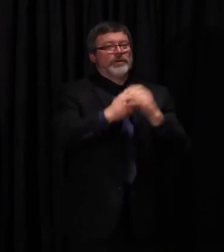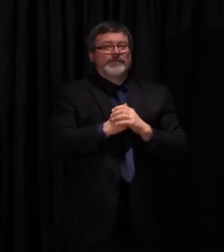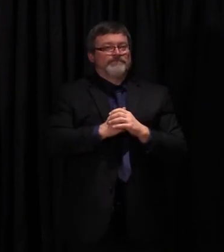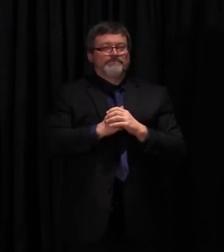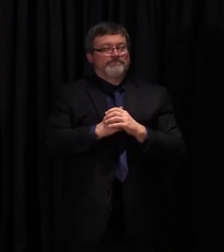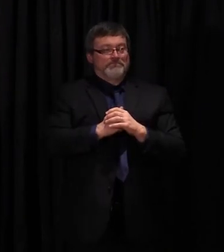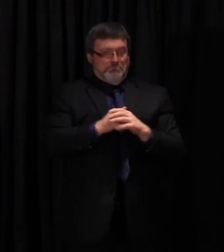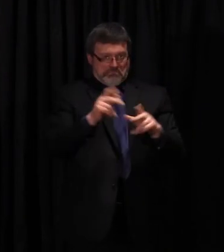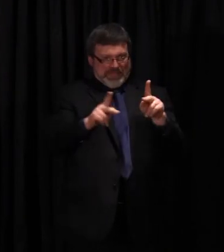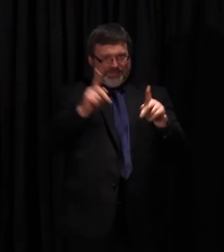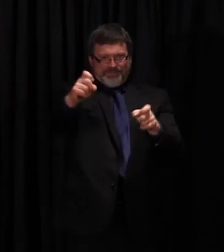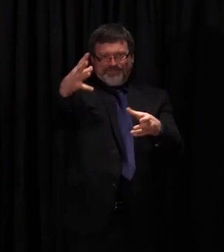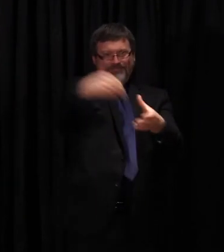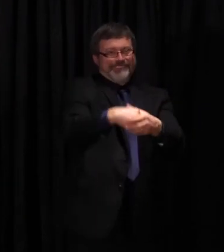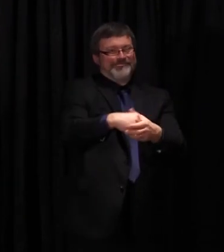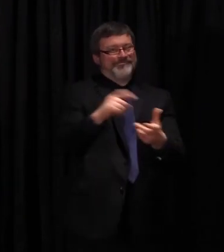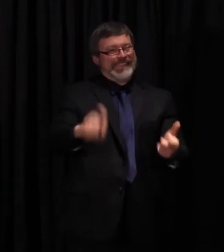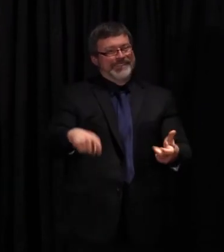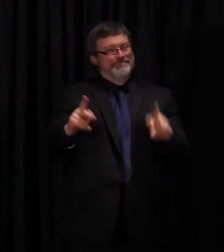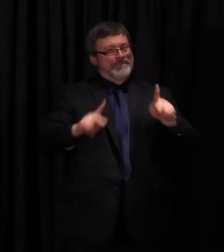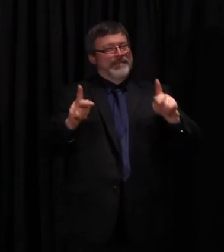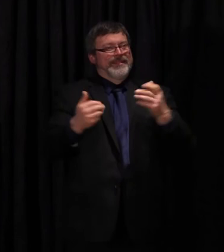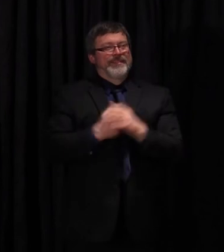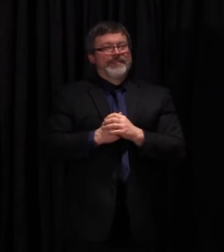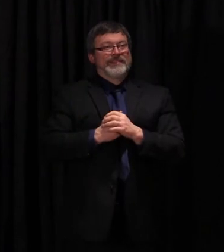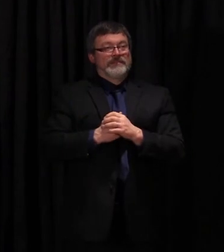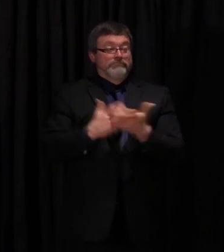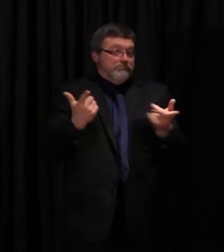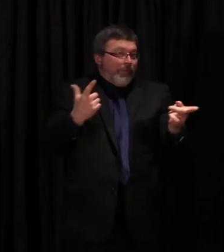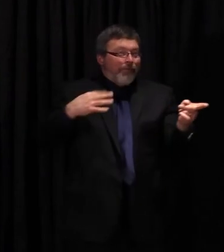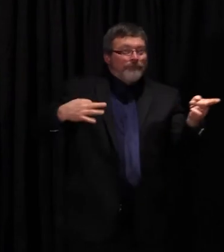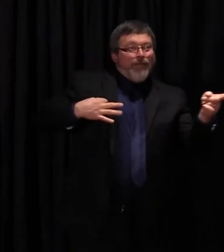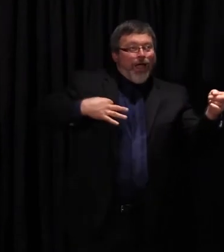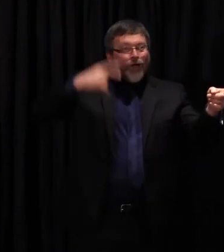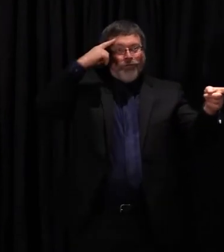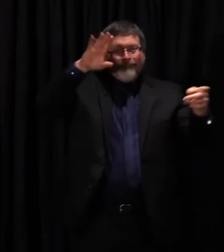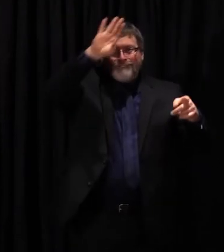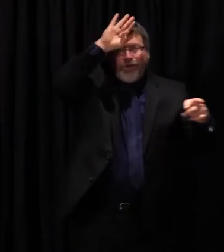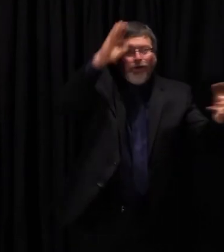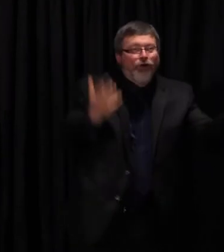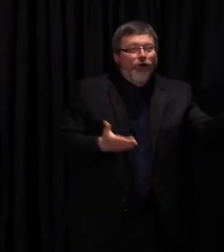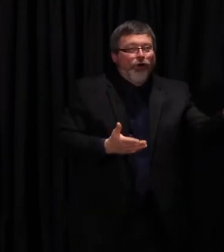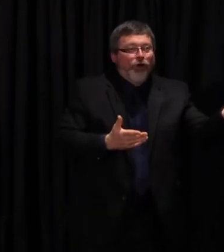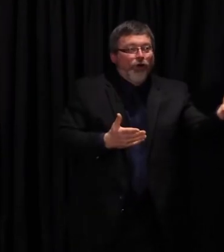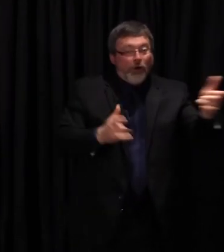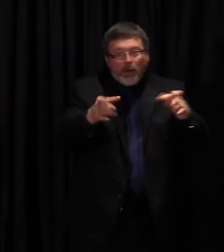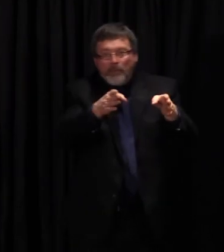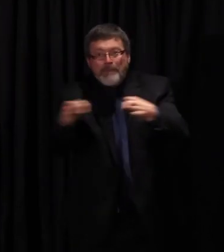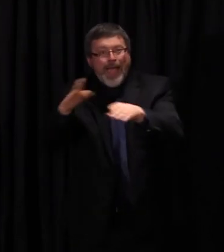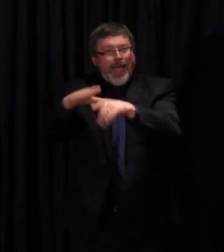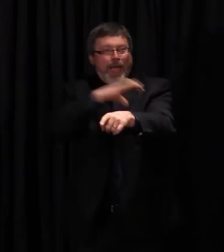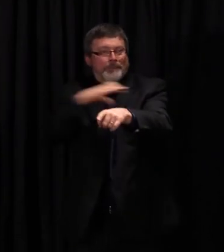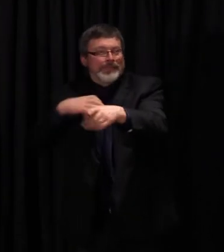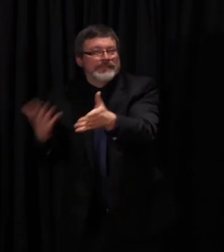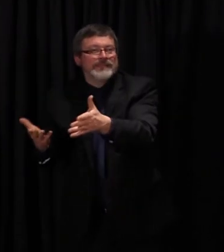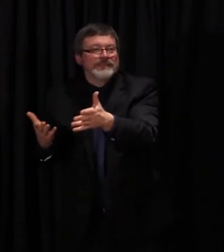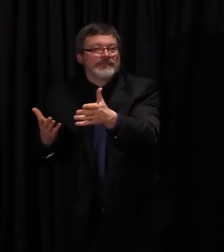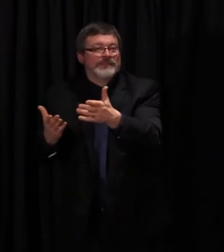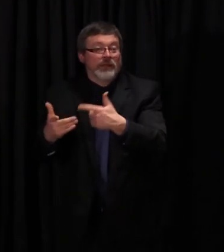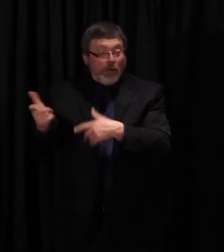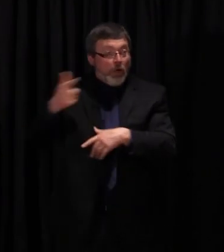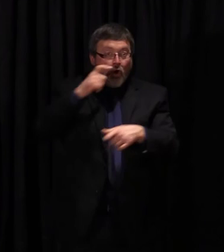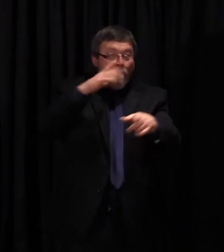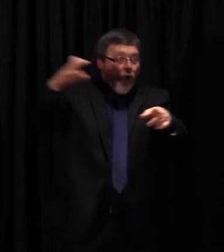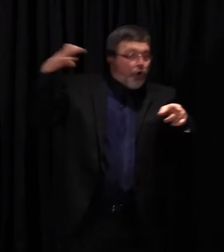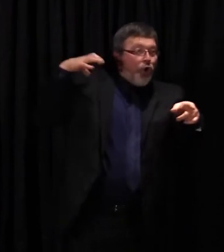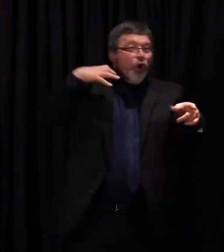The volunteers in the fire department and on the planning commission, those who step up to coach and train, mentor and inspire